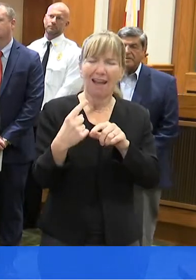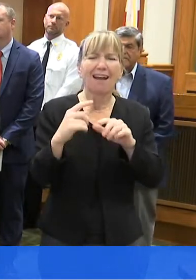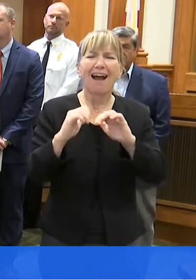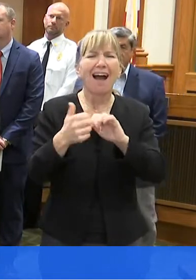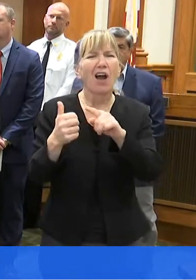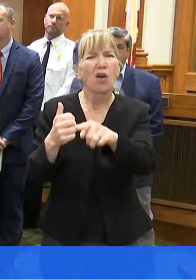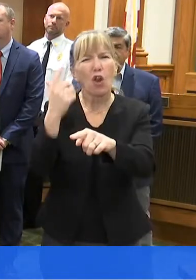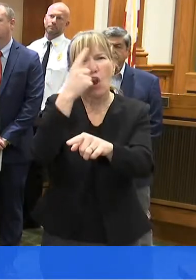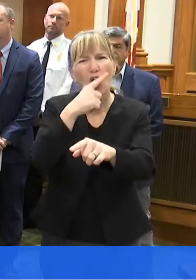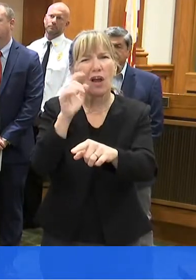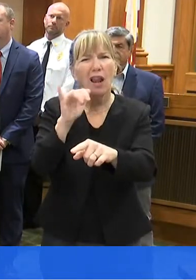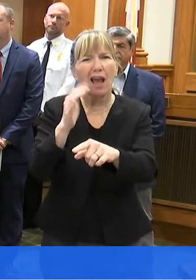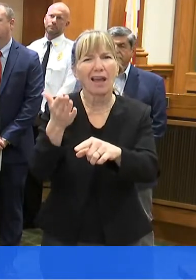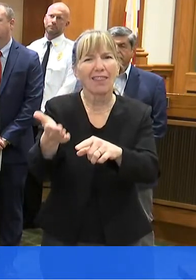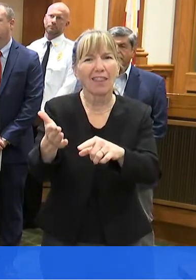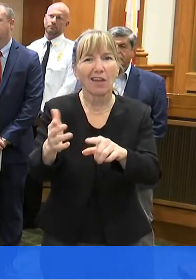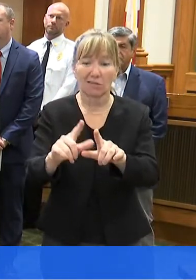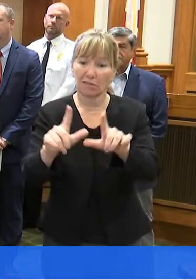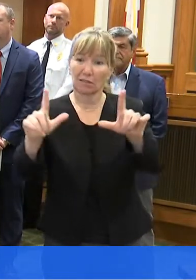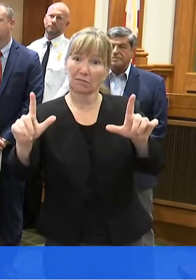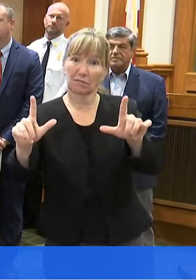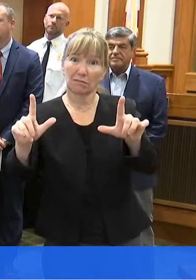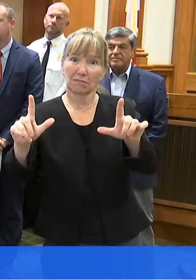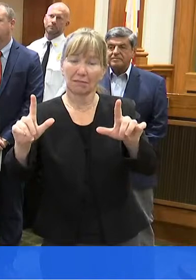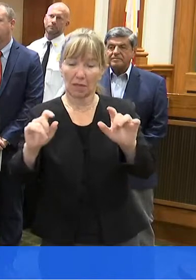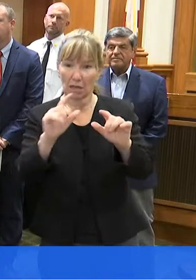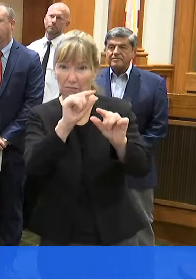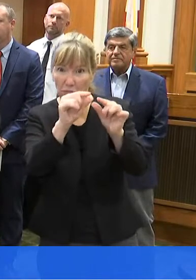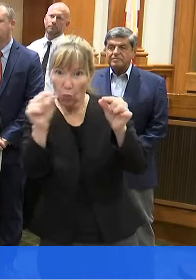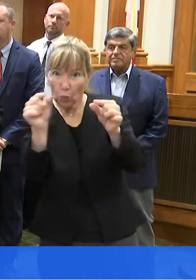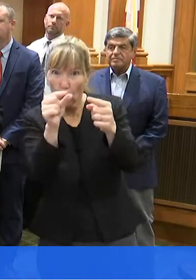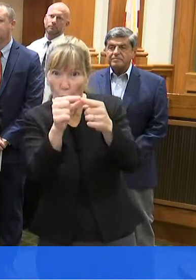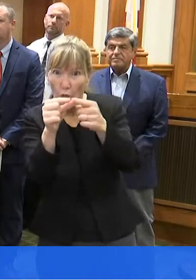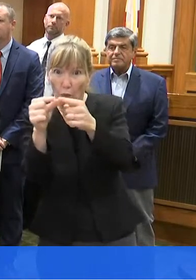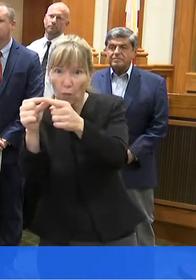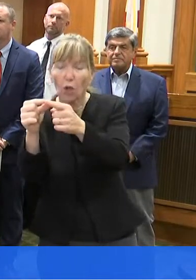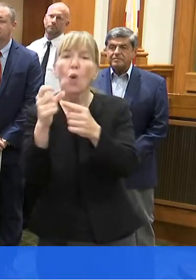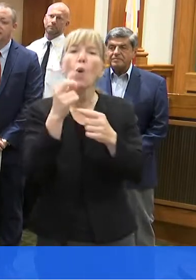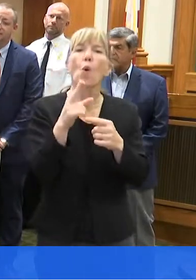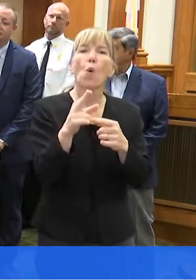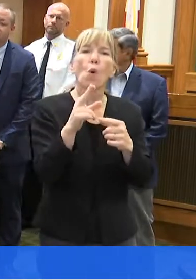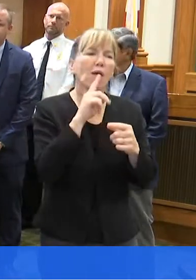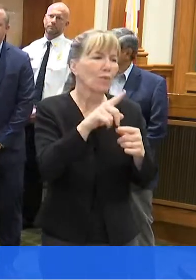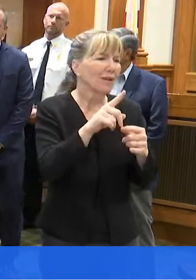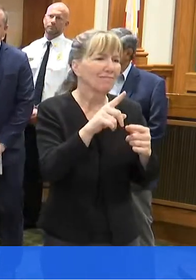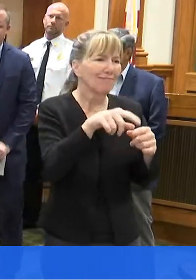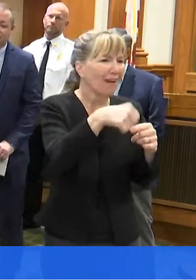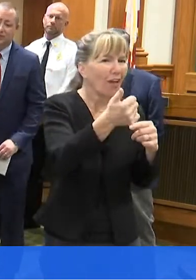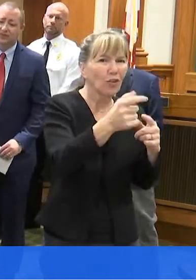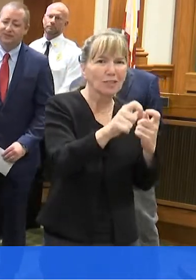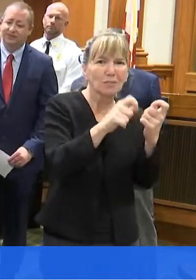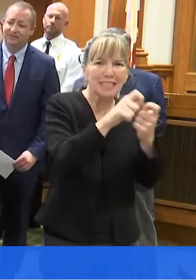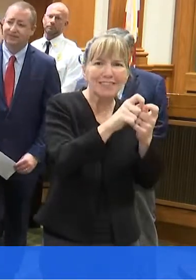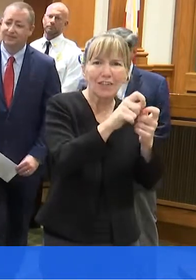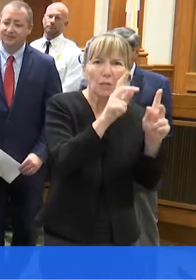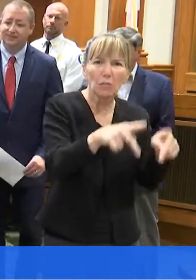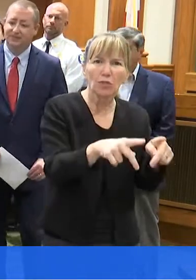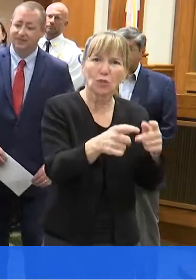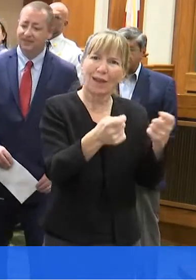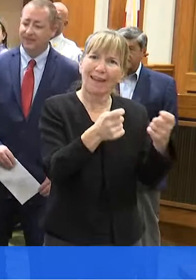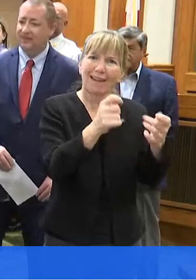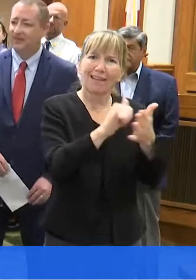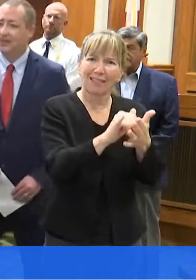screen? Is it different people kind of working those calls? Can you give me any information on Well, that? Ben is the Director of Department of Safety. I will let Ben address that. That's his staff.